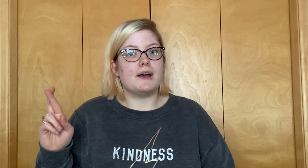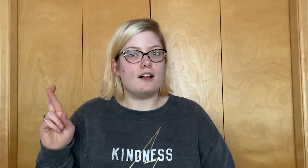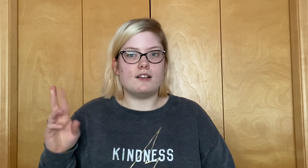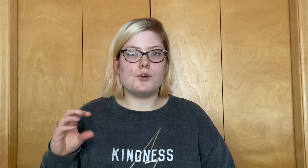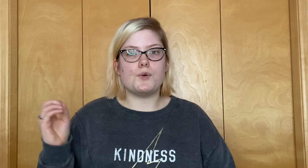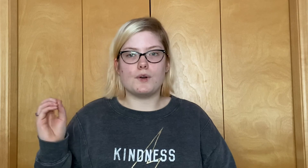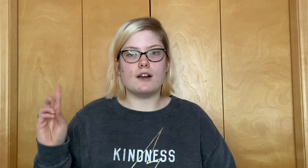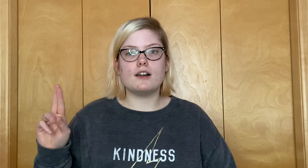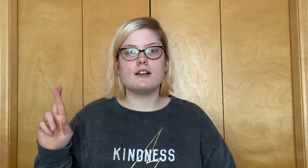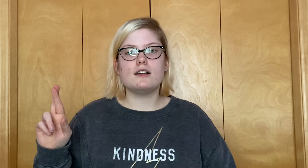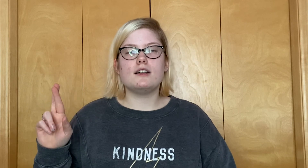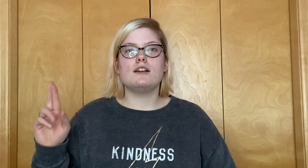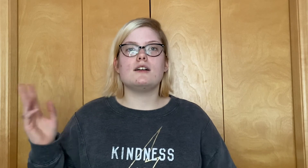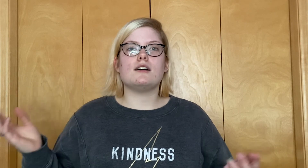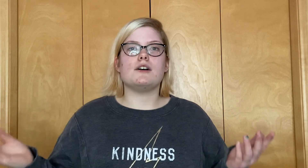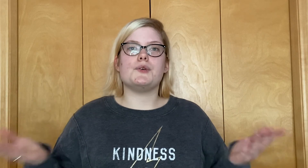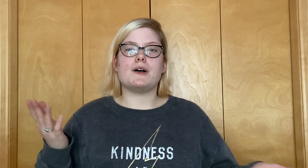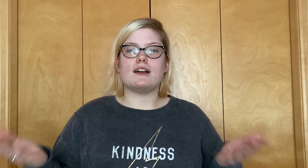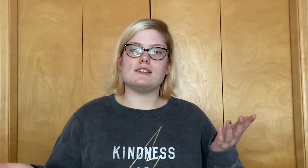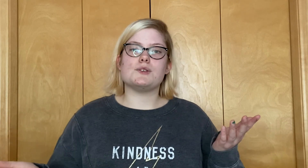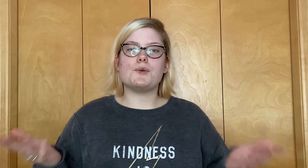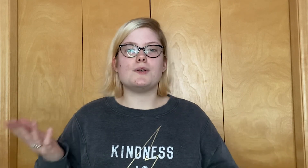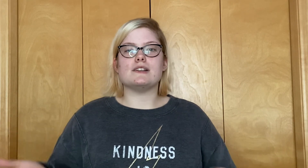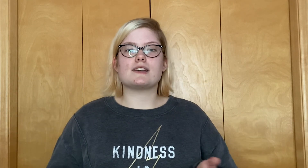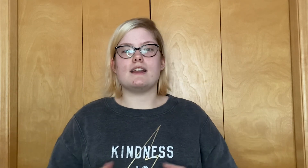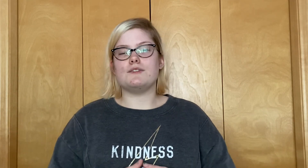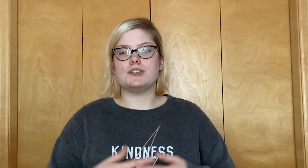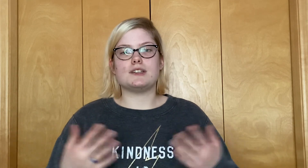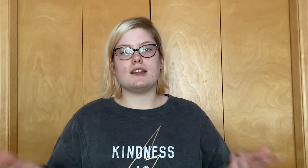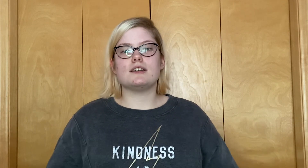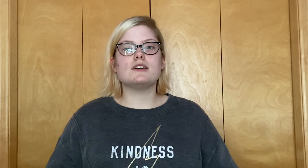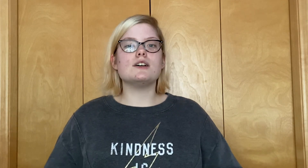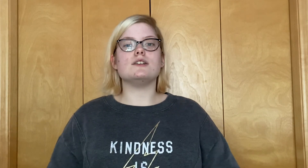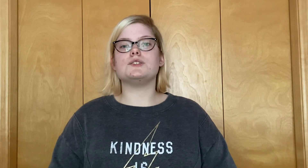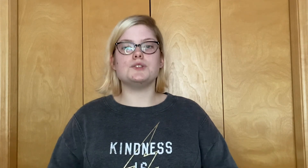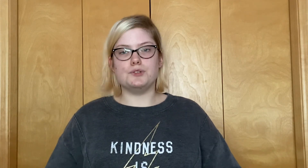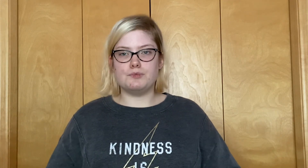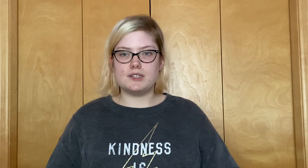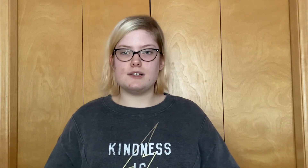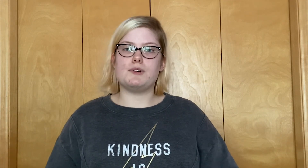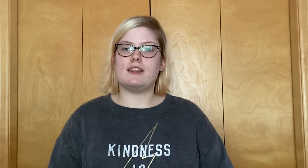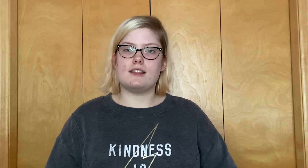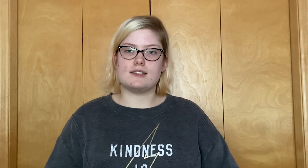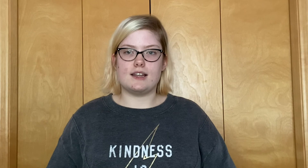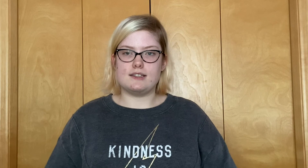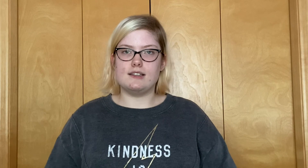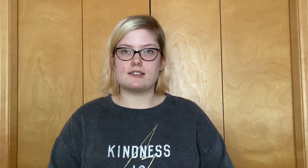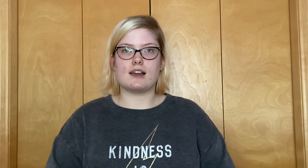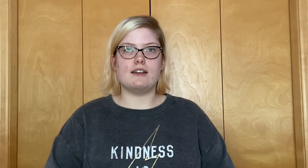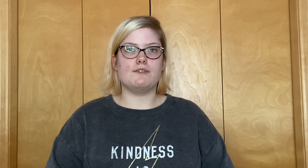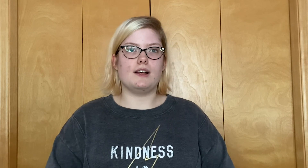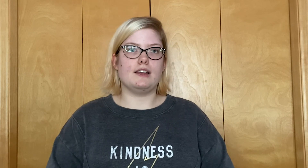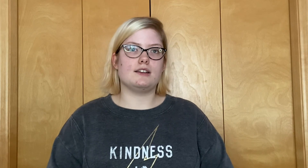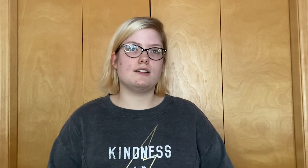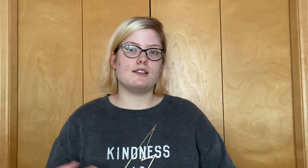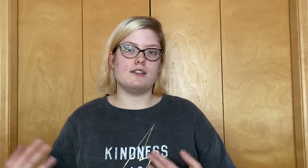spell or. Otherwise, or is kind of just like assumed within the sentence, kind of like